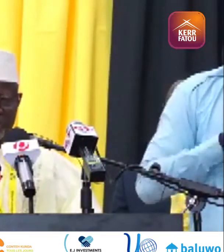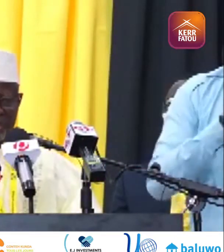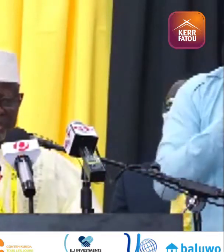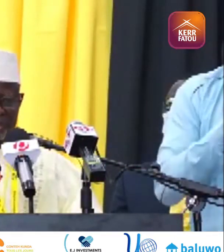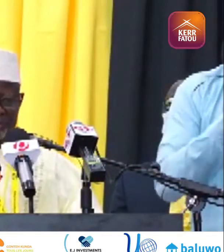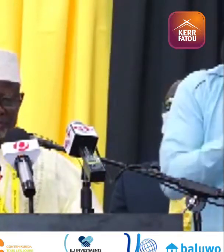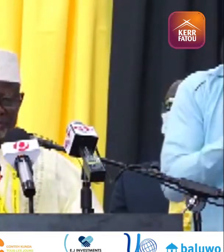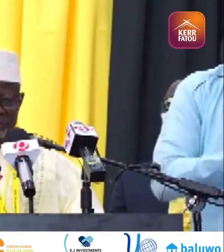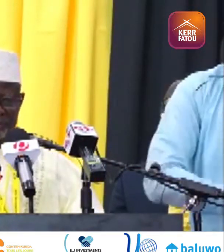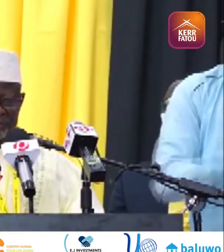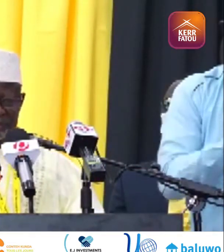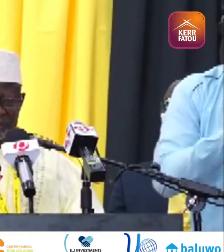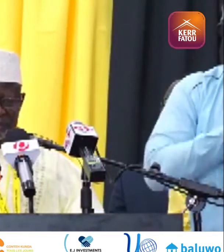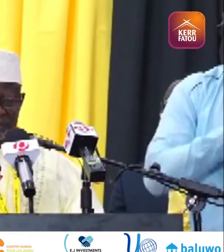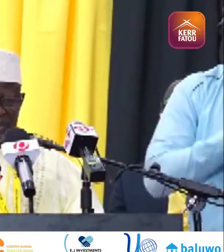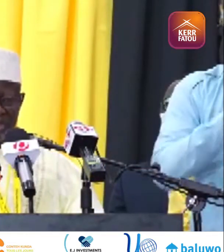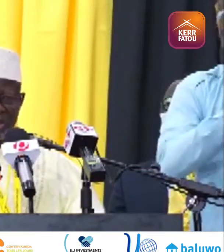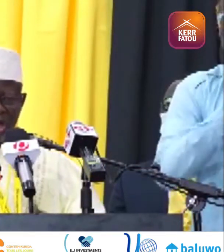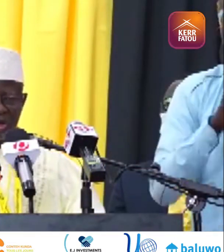our activities,